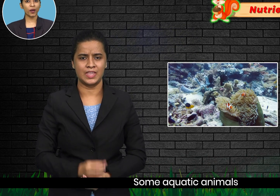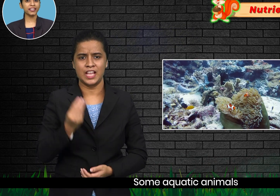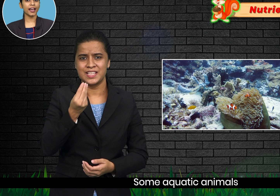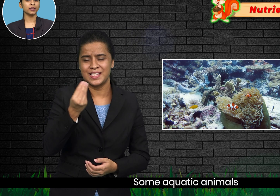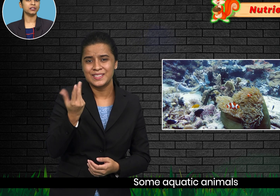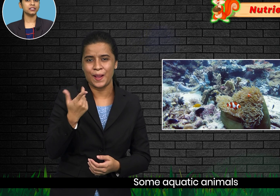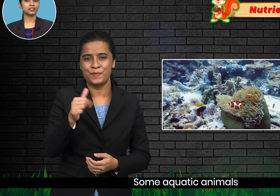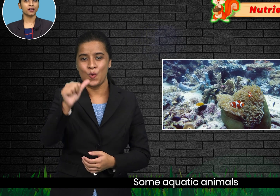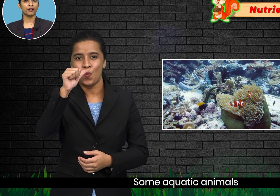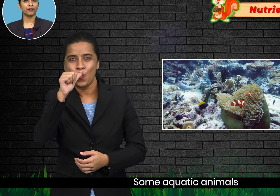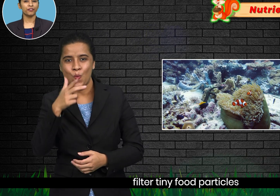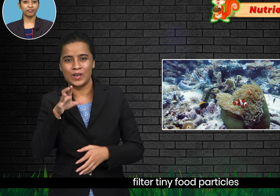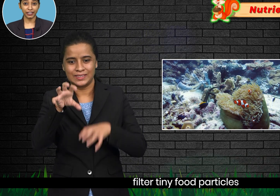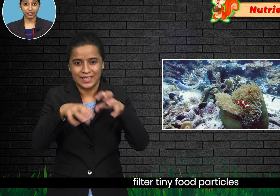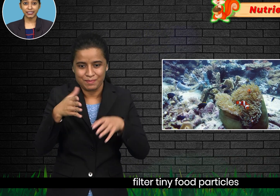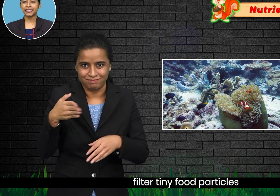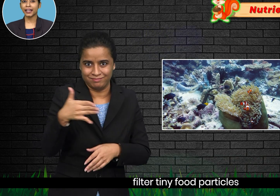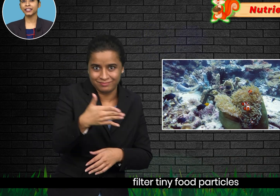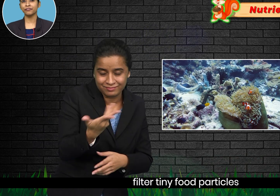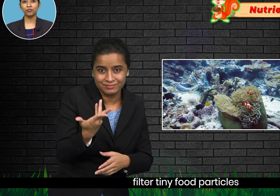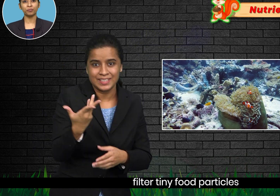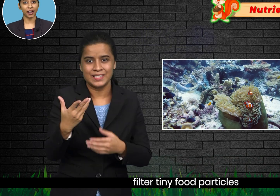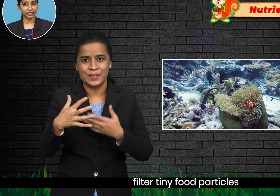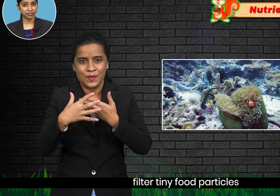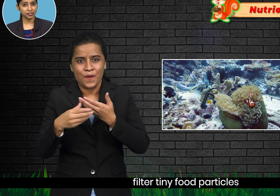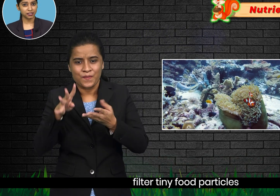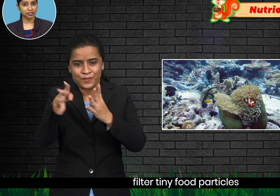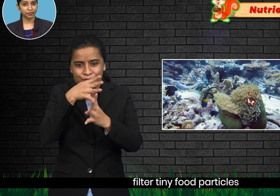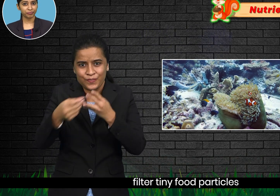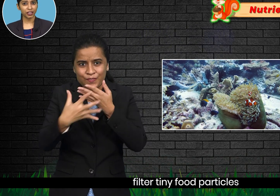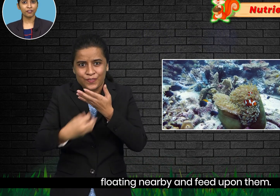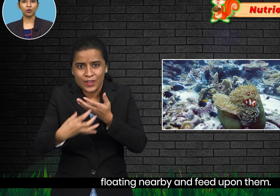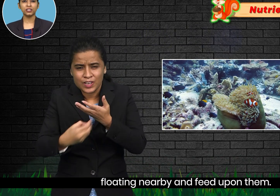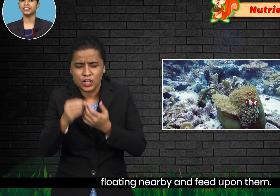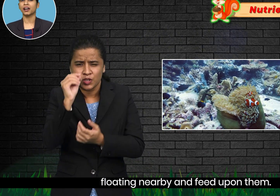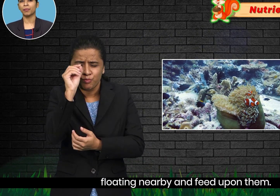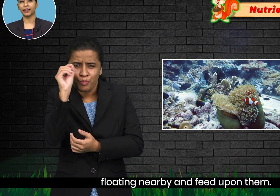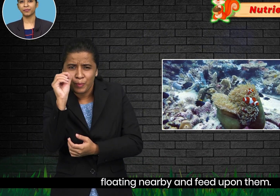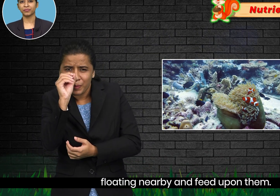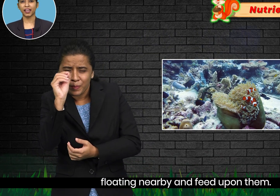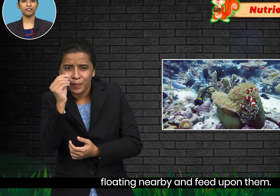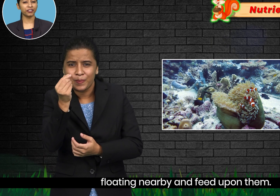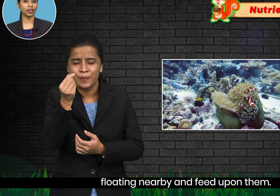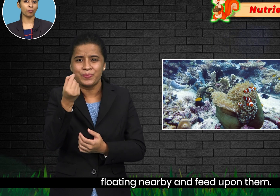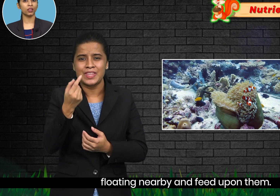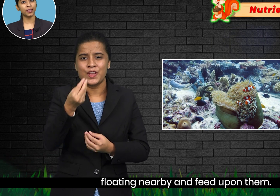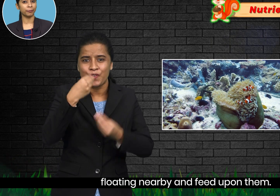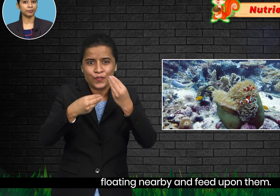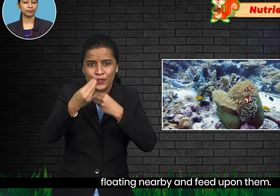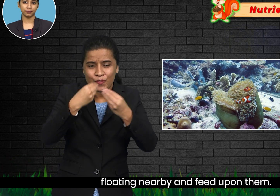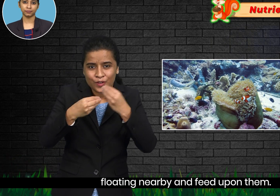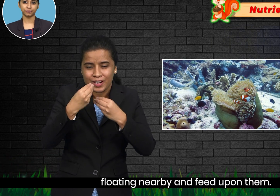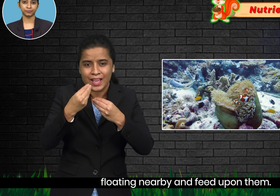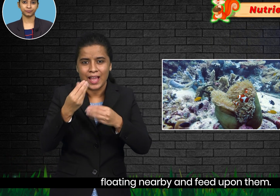Some aquatic animals filter tiny food particles floating nearby and feed upon